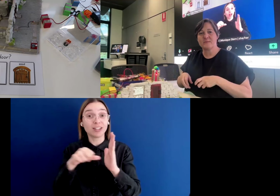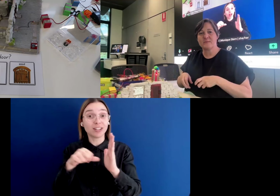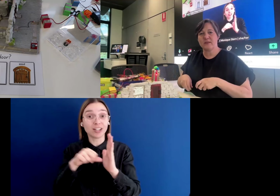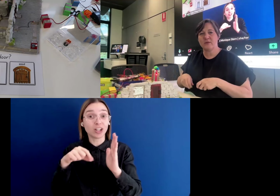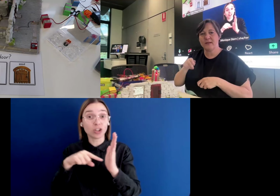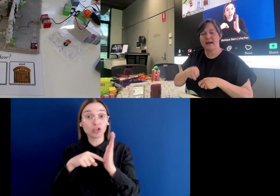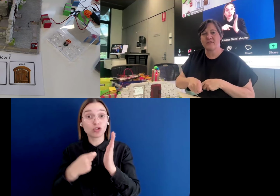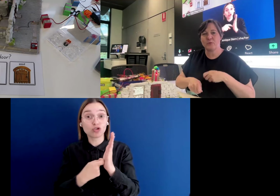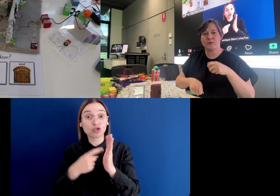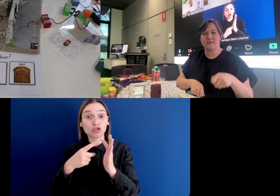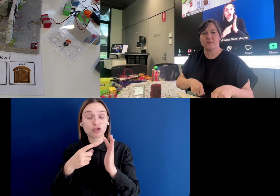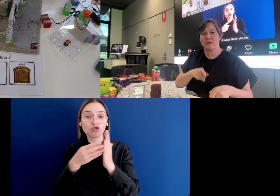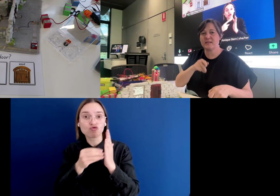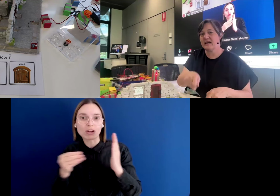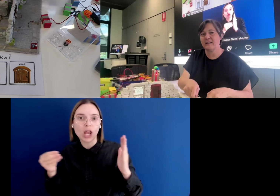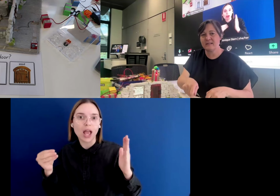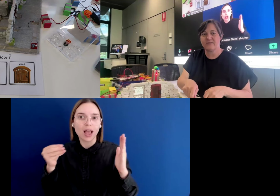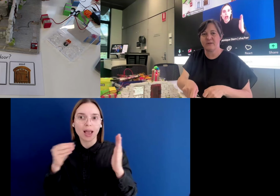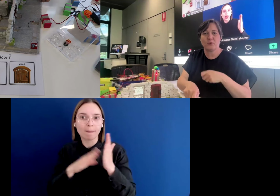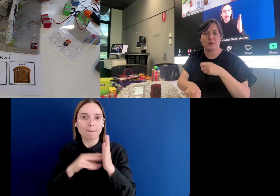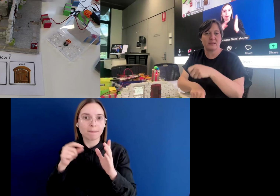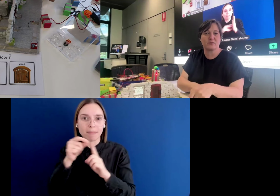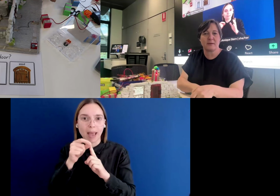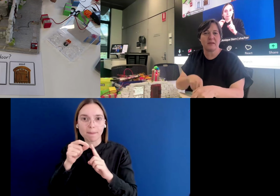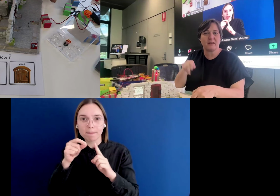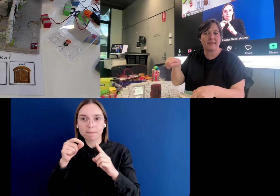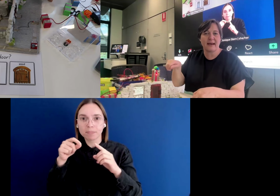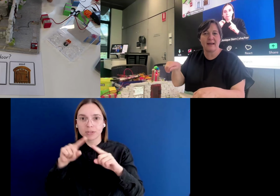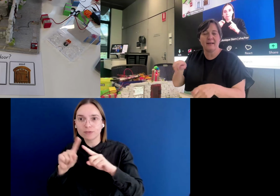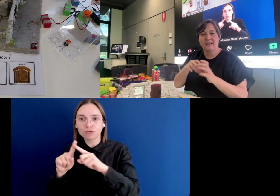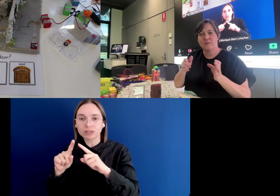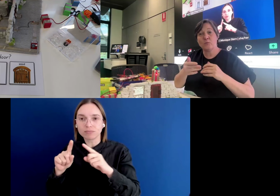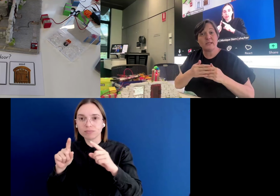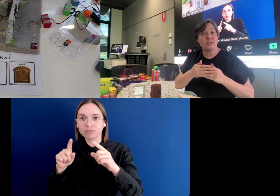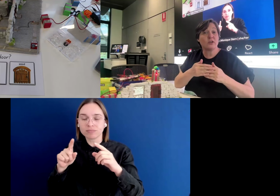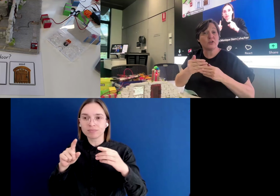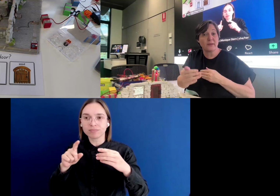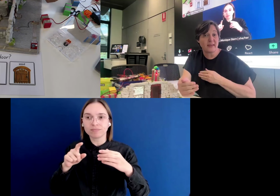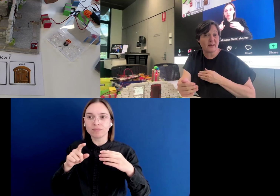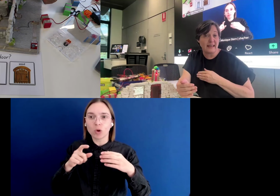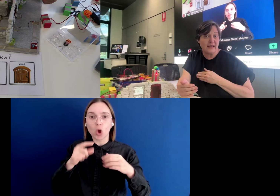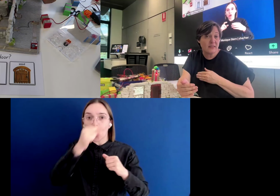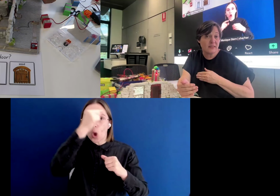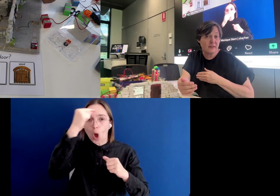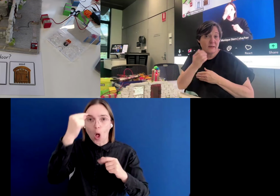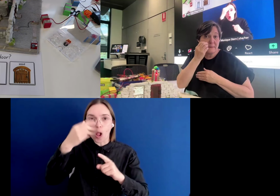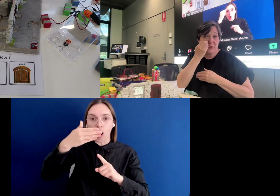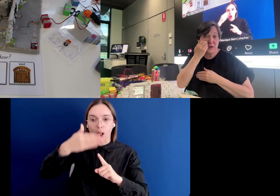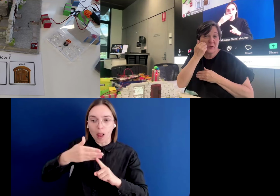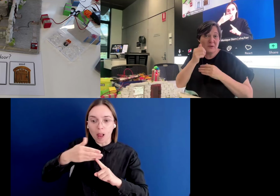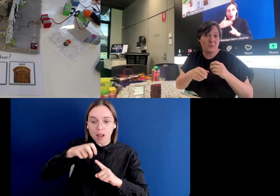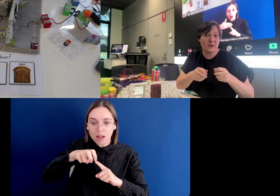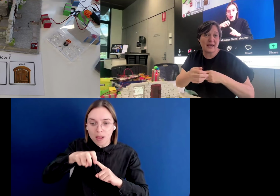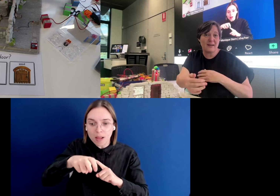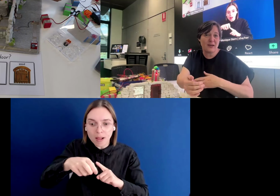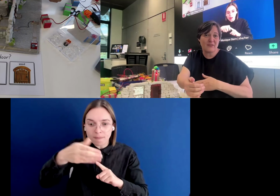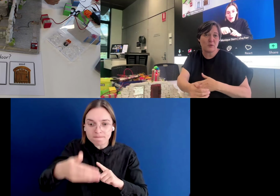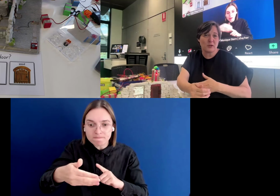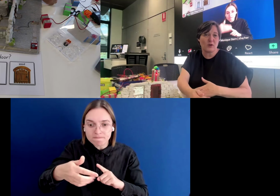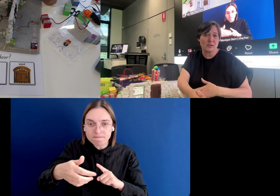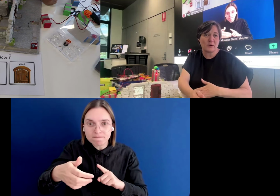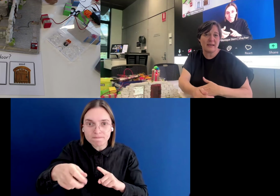5 items with you and you have to put different ones down at different points or something like that, which you could do with either length, work